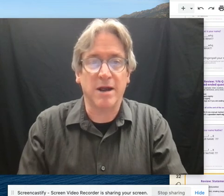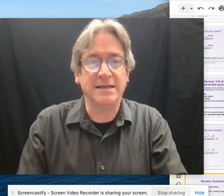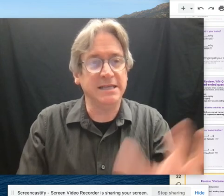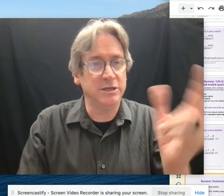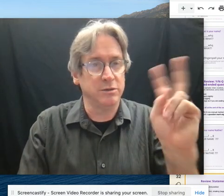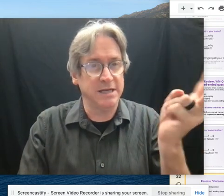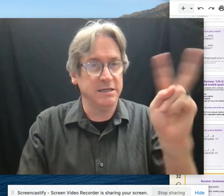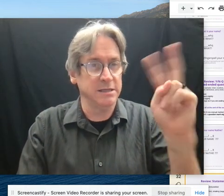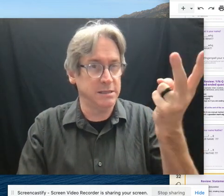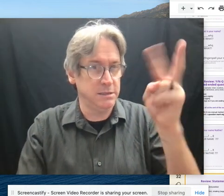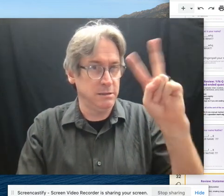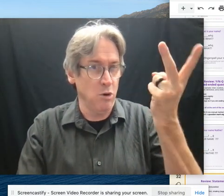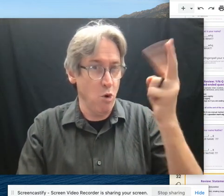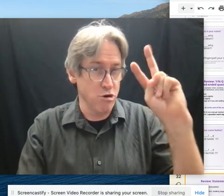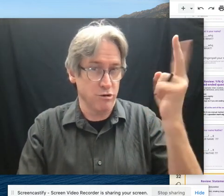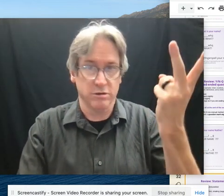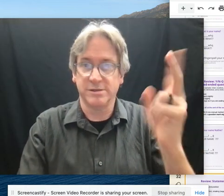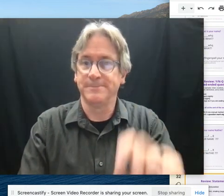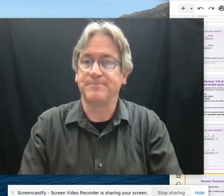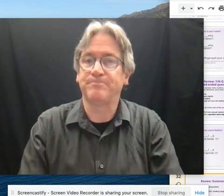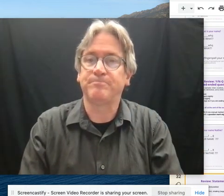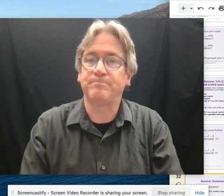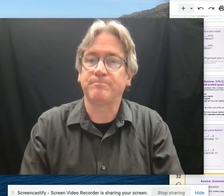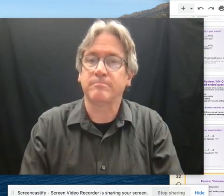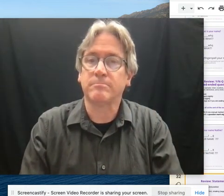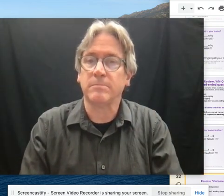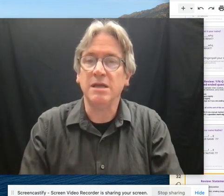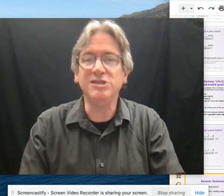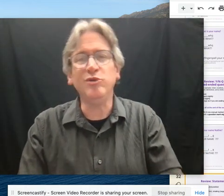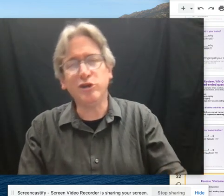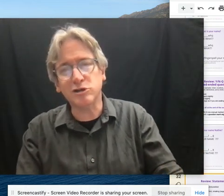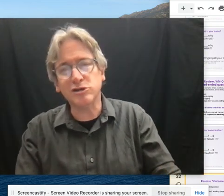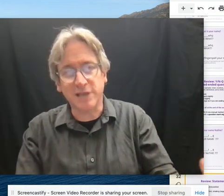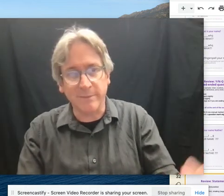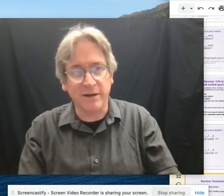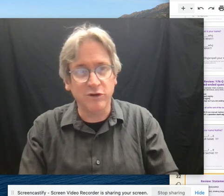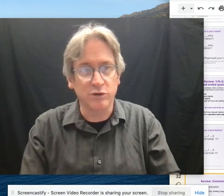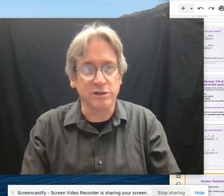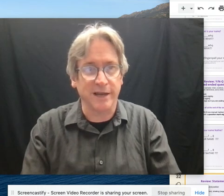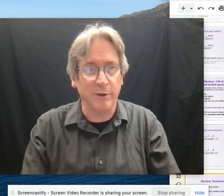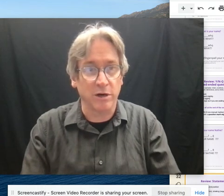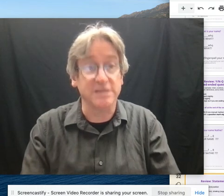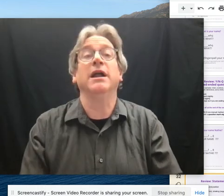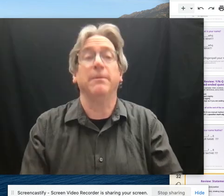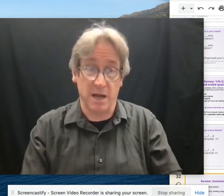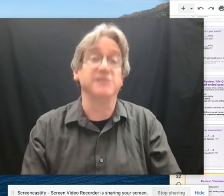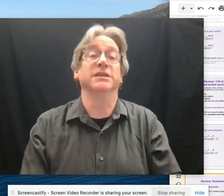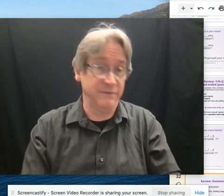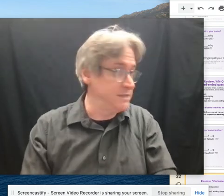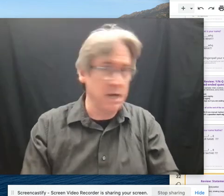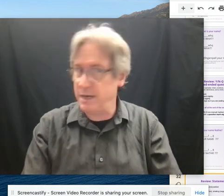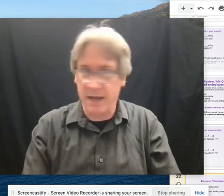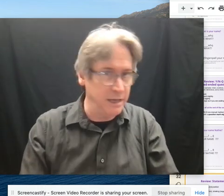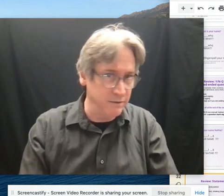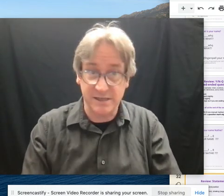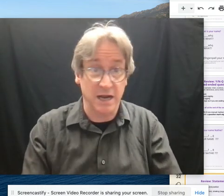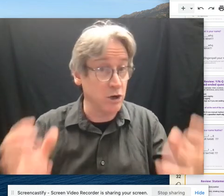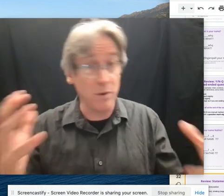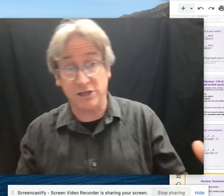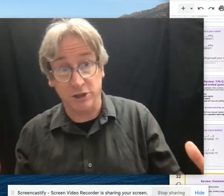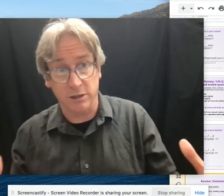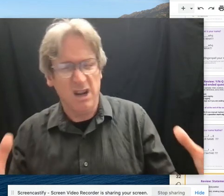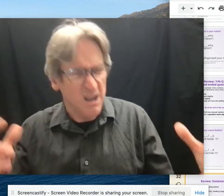So practice each of those sentence orders. So there's also a statement of neutral statement where it's not a positive, it's not a negative,